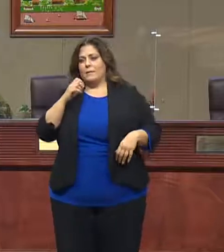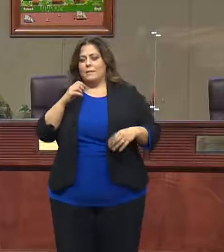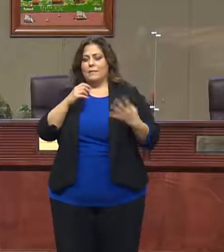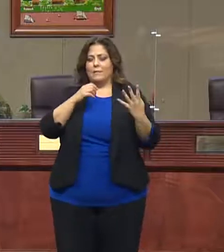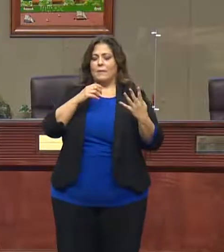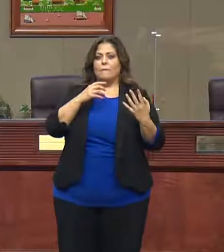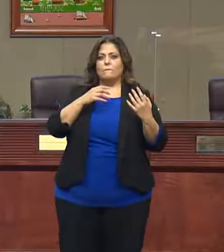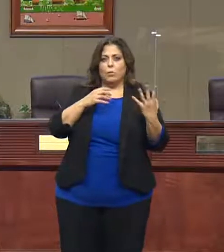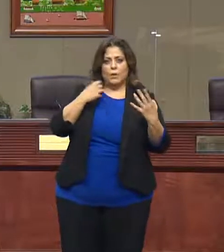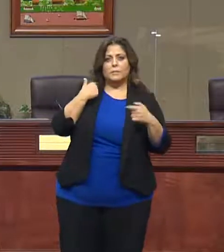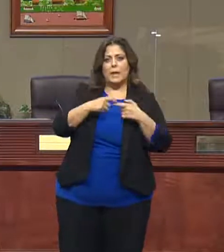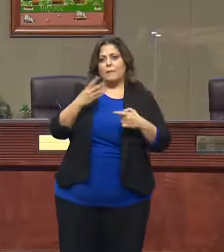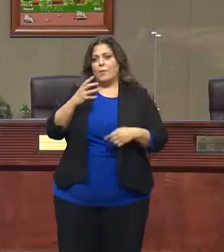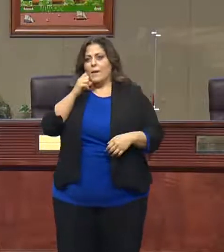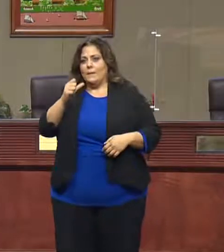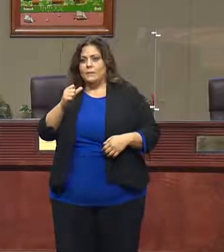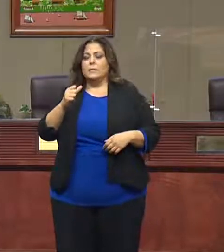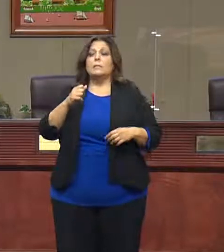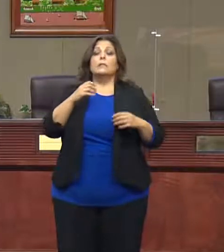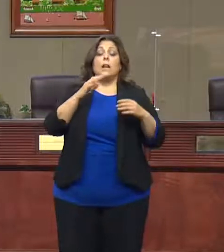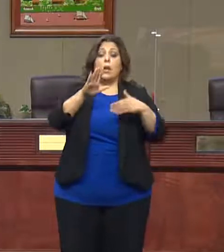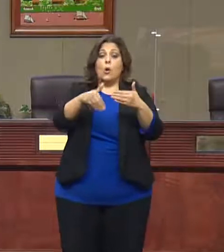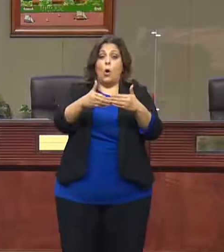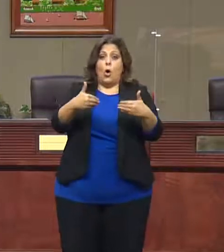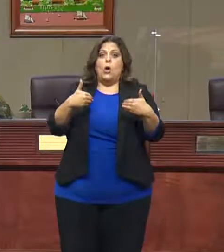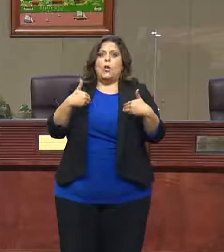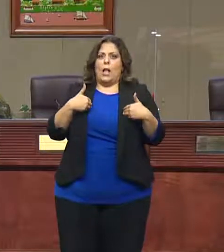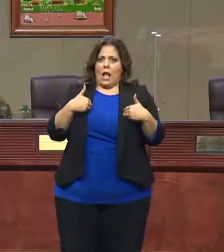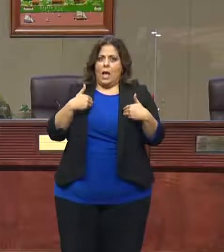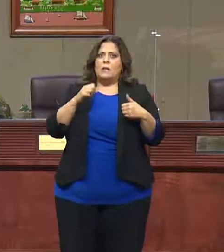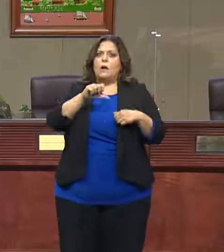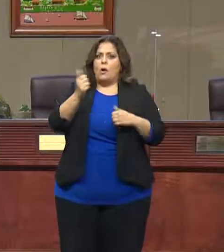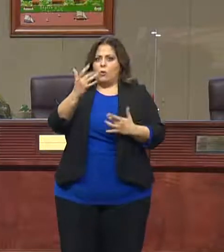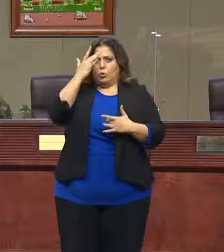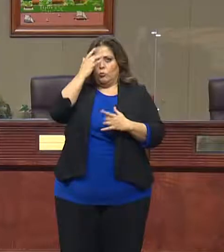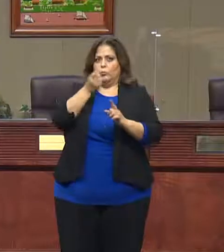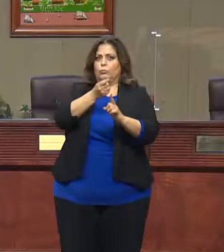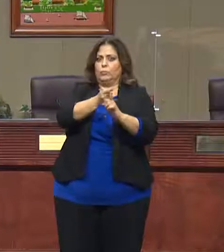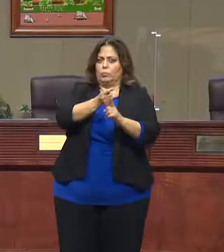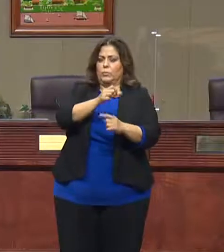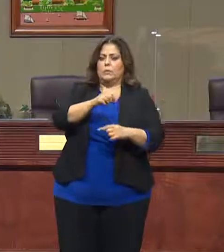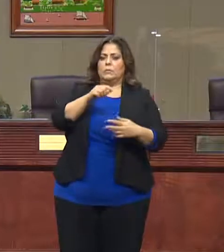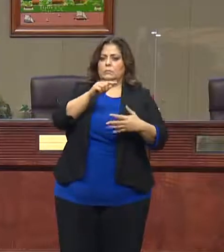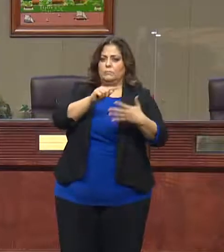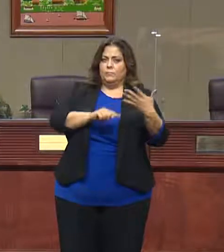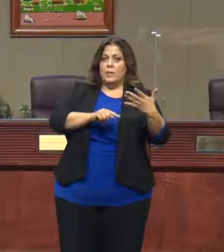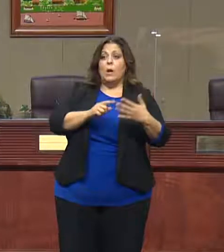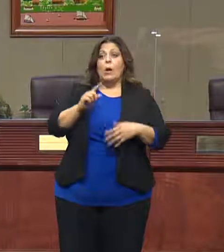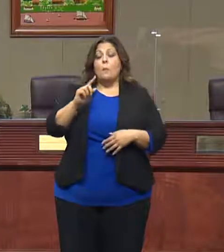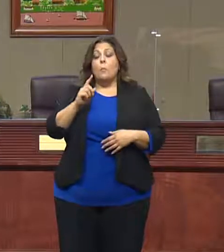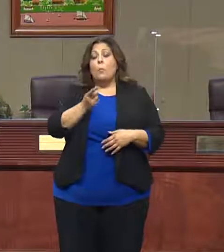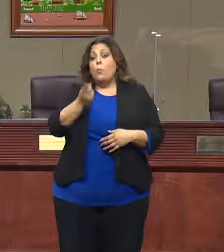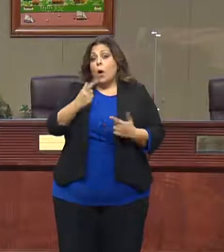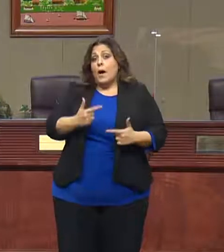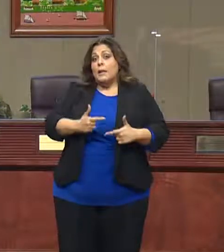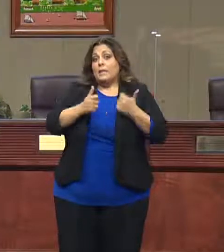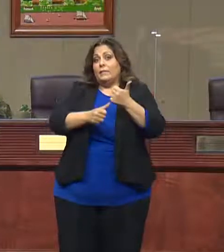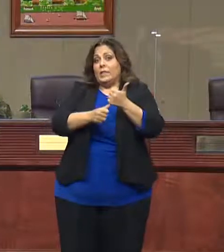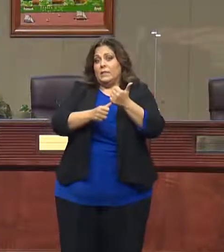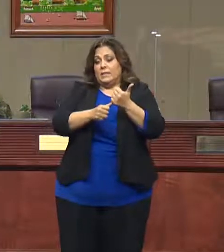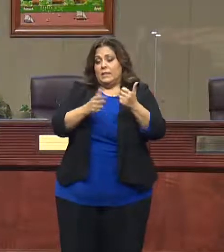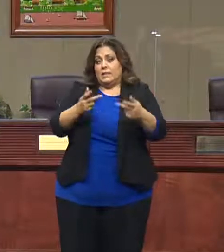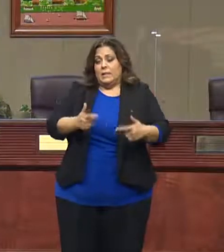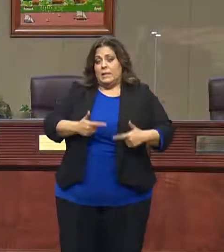of them have pre-existing conditions. Only one was a resident of an assisted living facility. And we